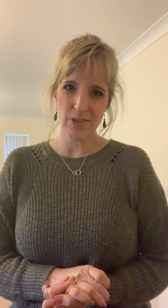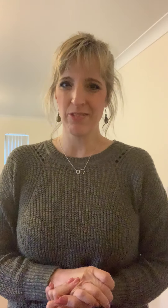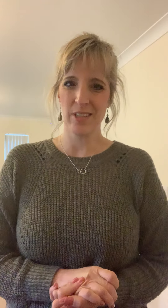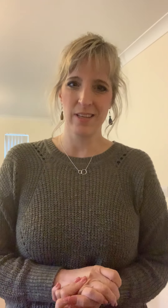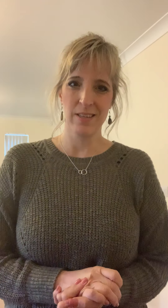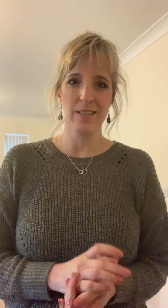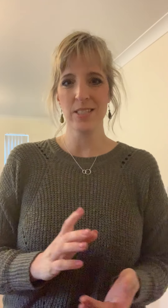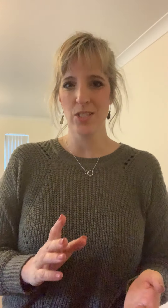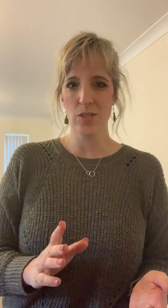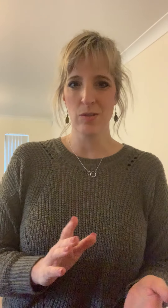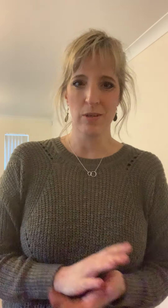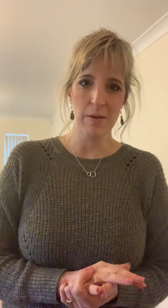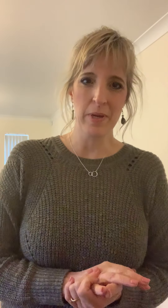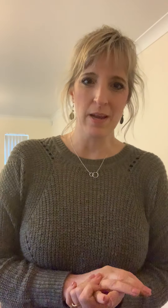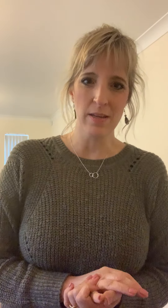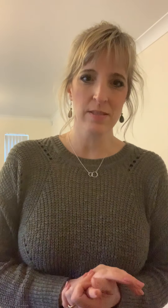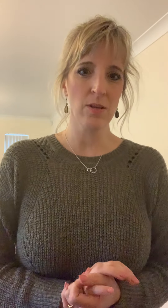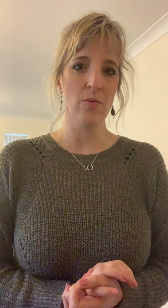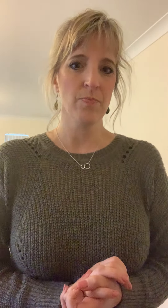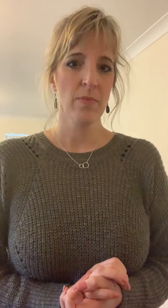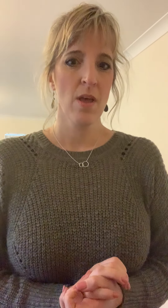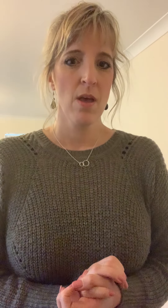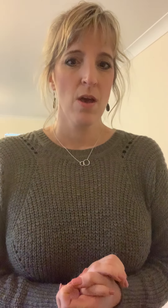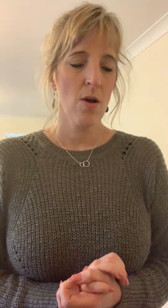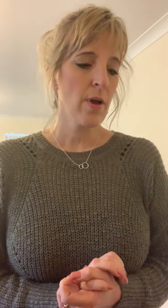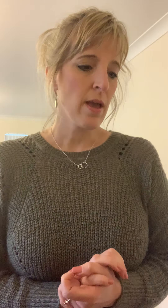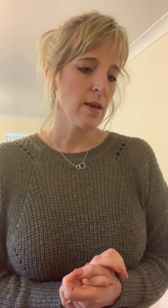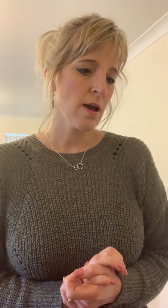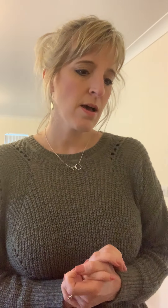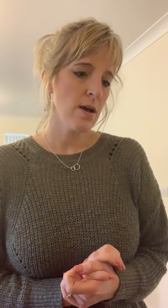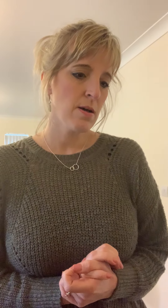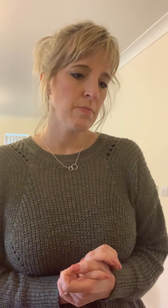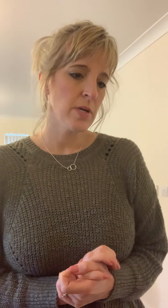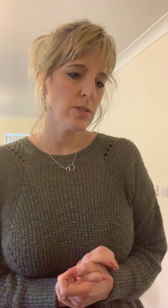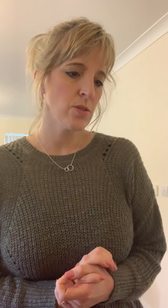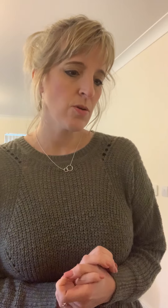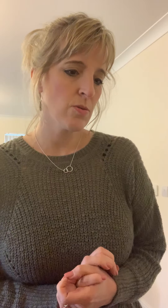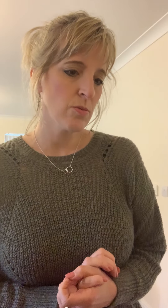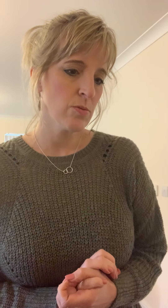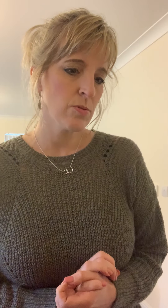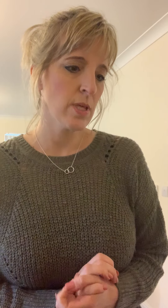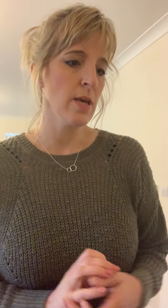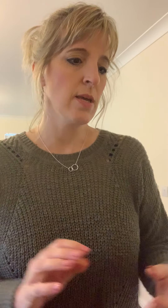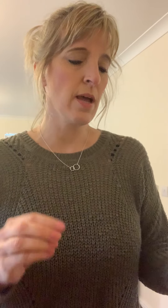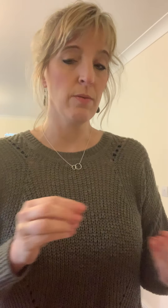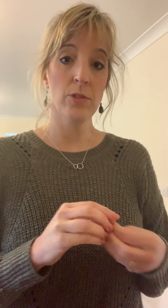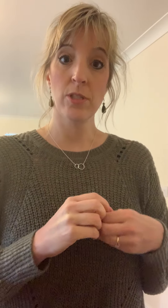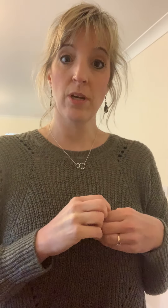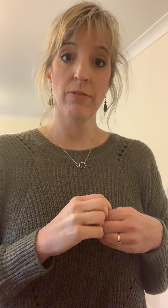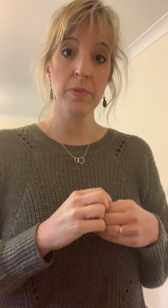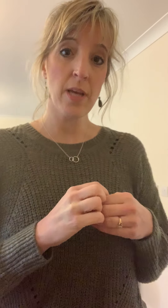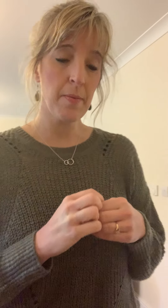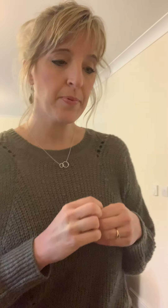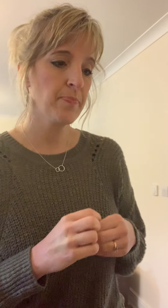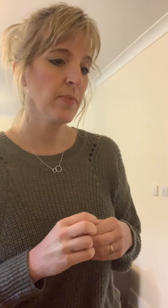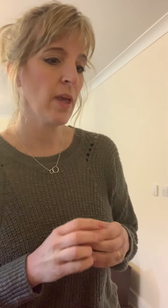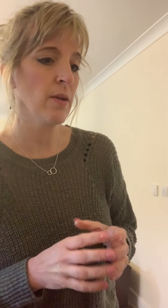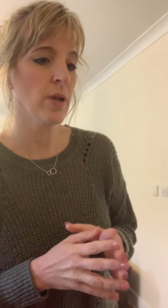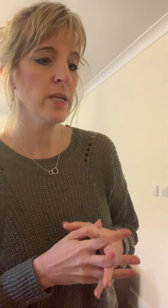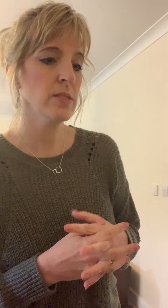feel like I need to, or I may not. So, okay, so then I will just start from the top. Okay, you ready? So